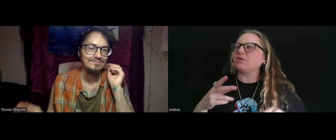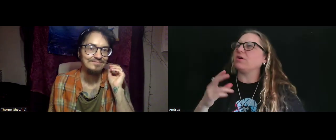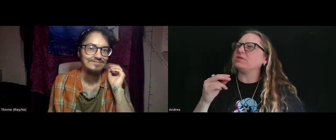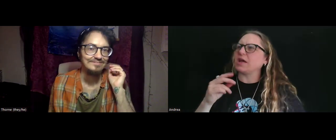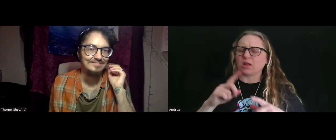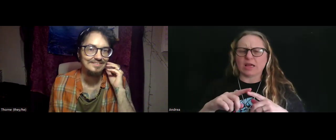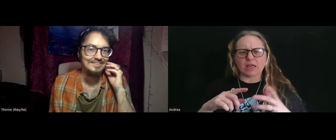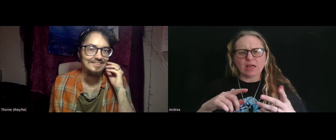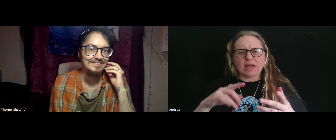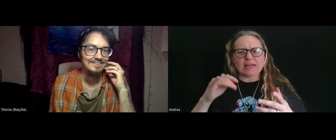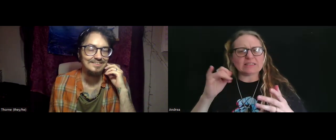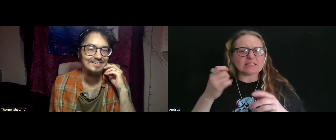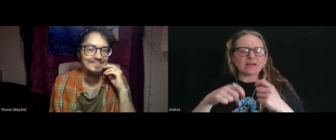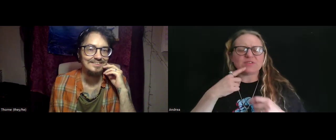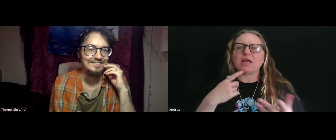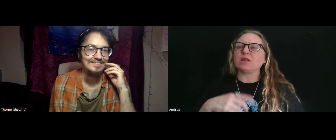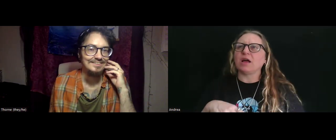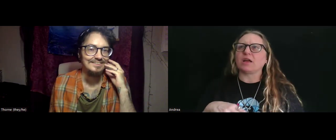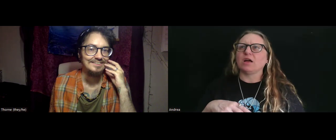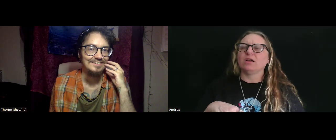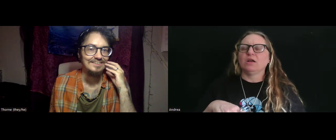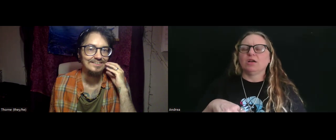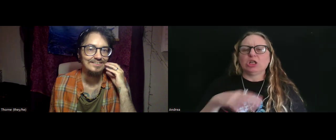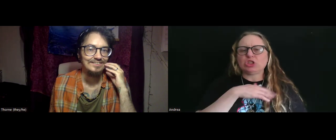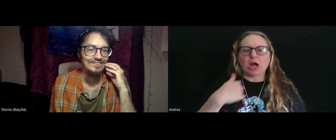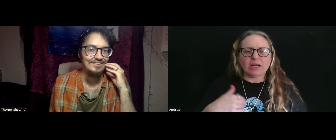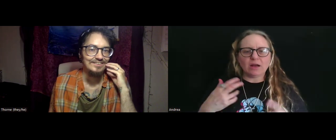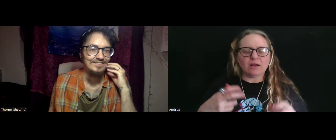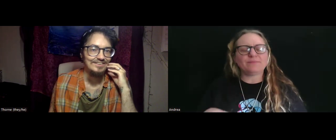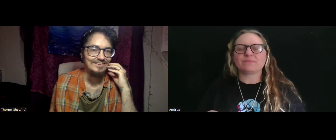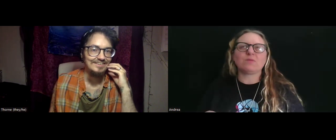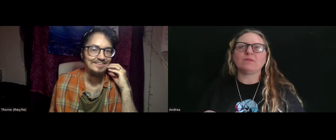no, it's like instead of saying like China, well,